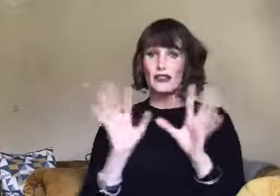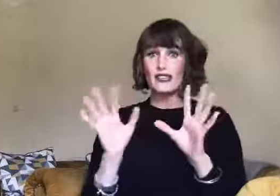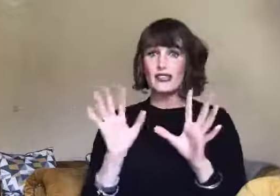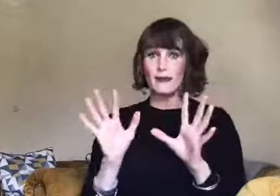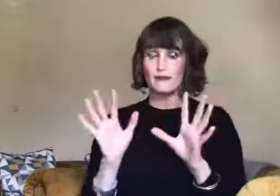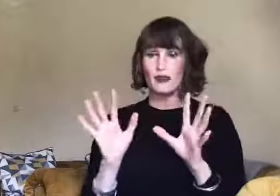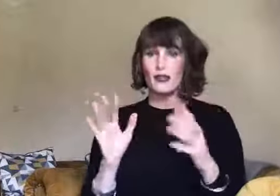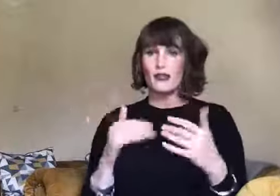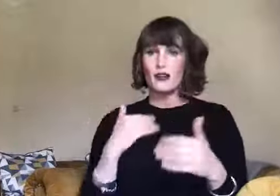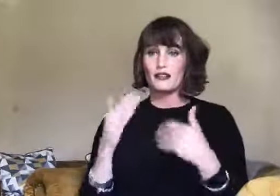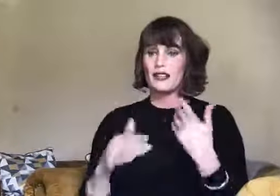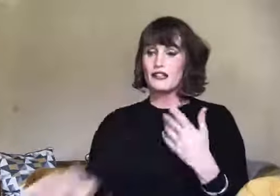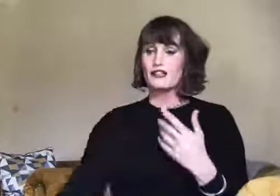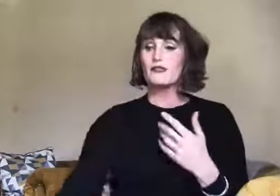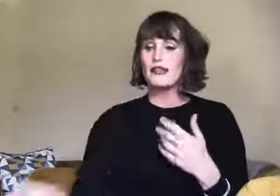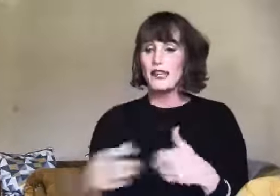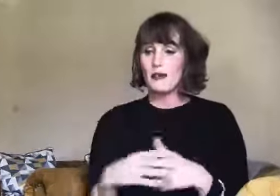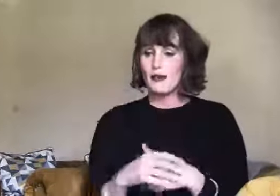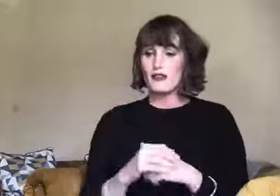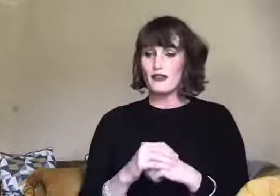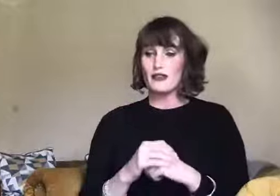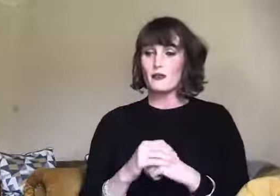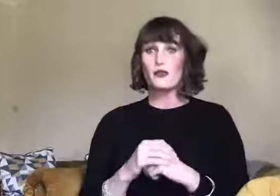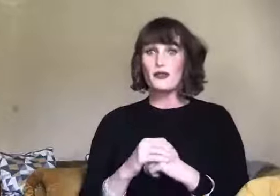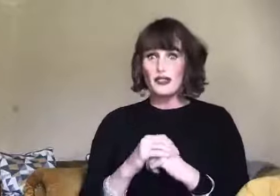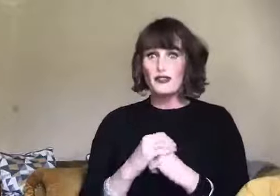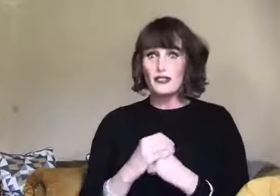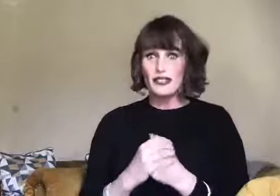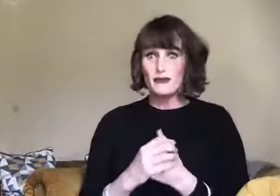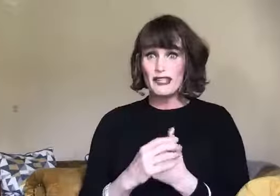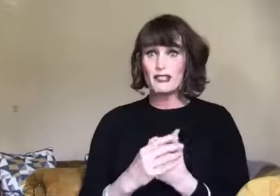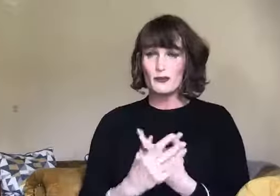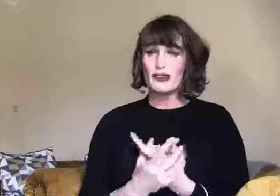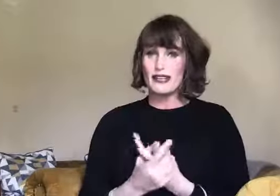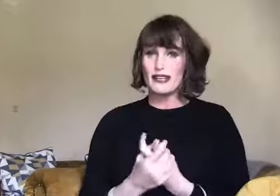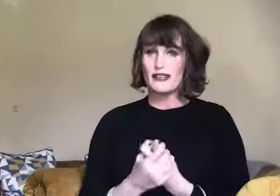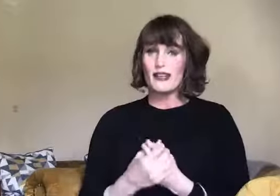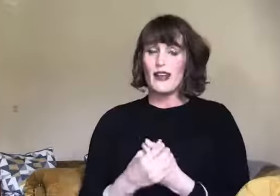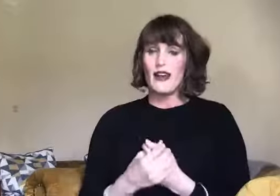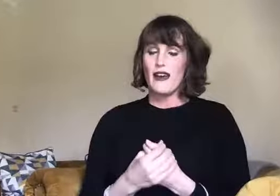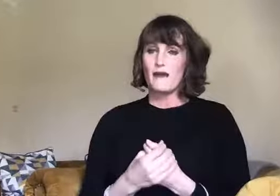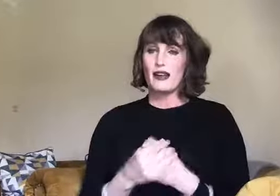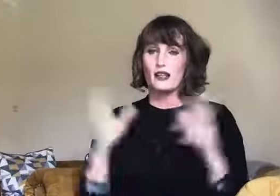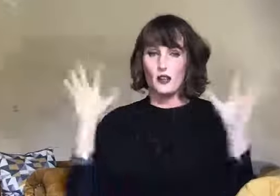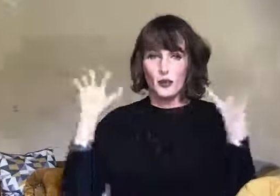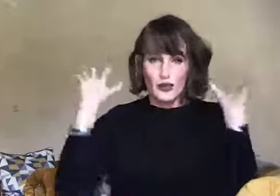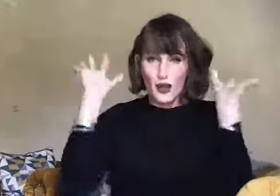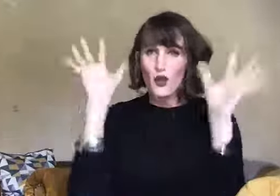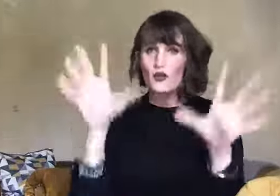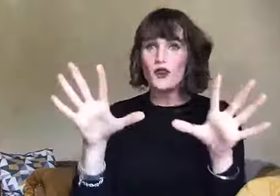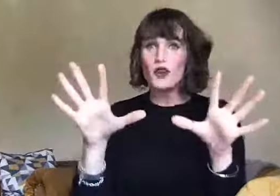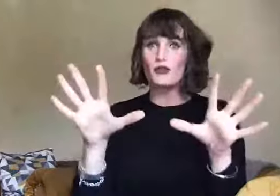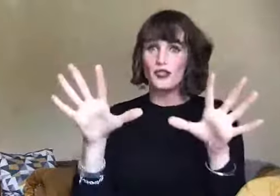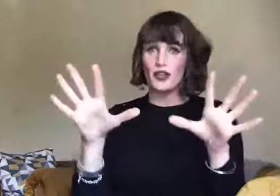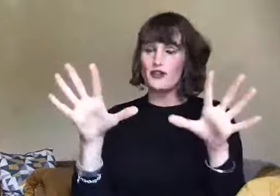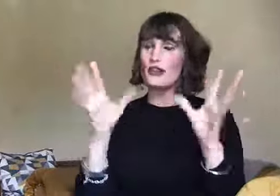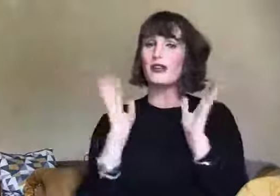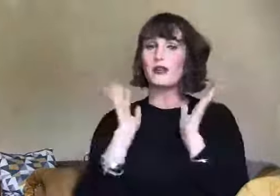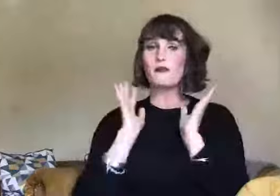everything again. I just think, just to recap everything, we've done 15 minutes already, and I don't want to overload you, but